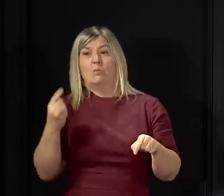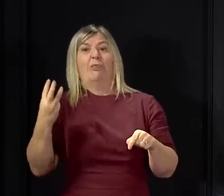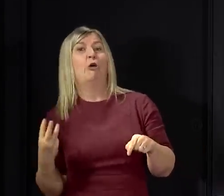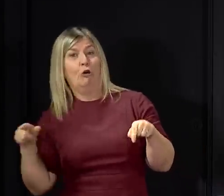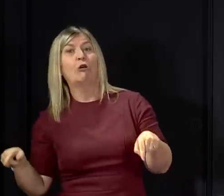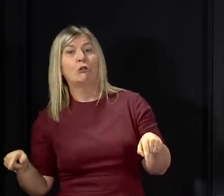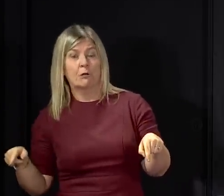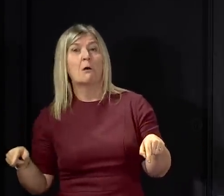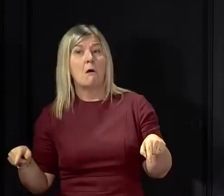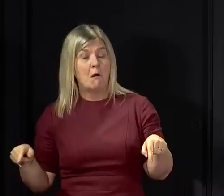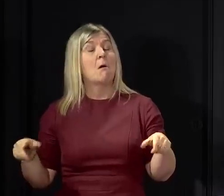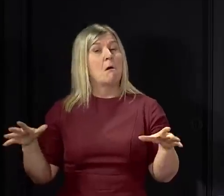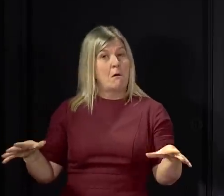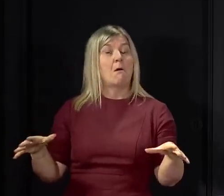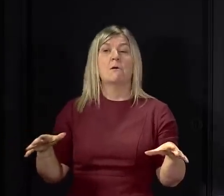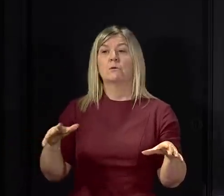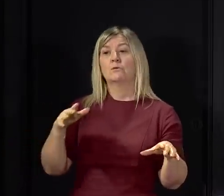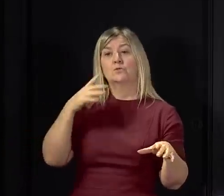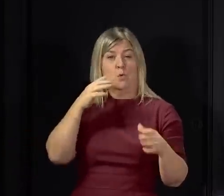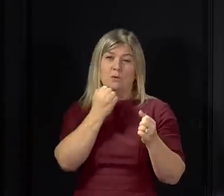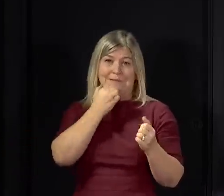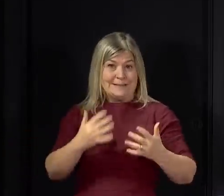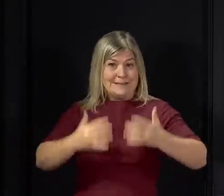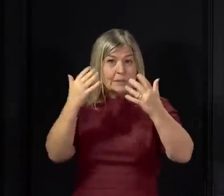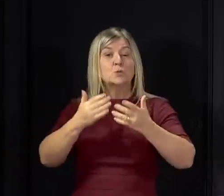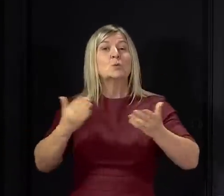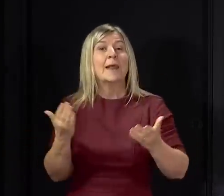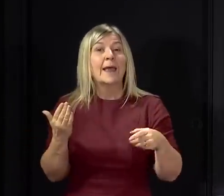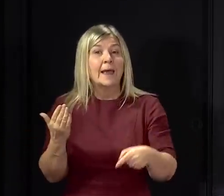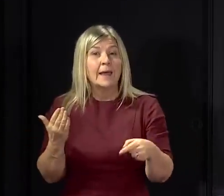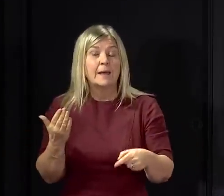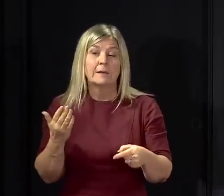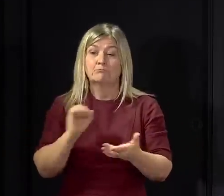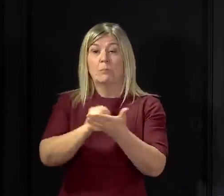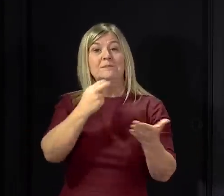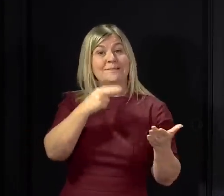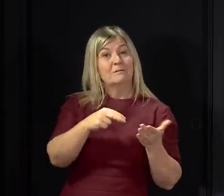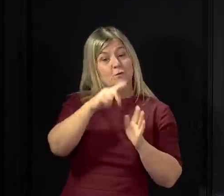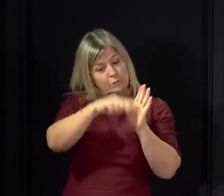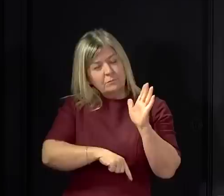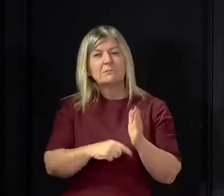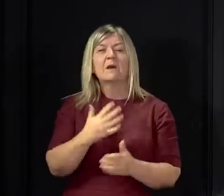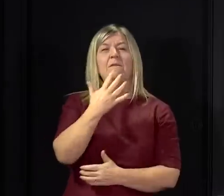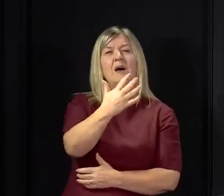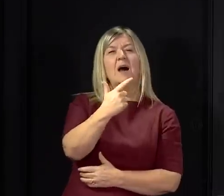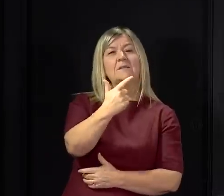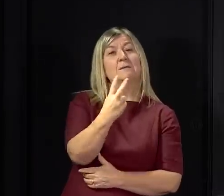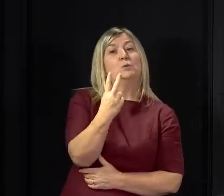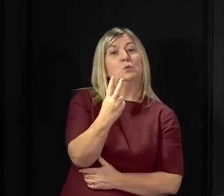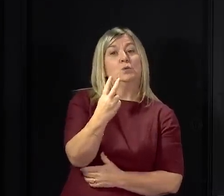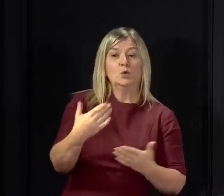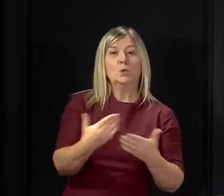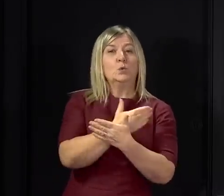Wales. And our statistics today, which of course were published earlier on this afternoon, 572 new